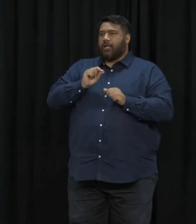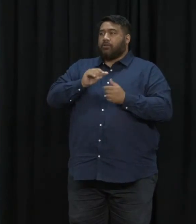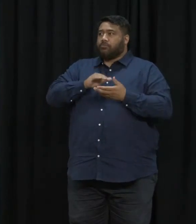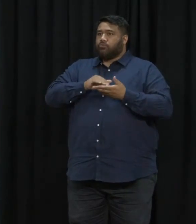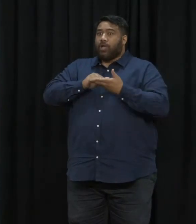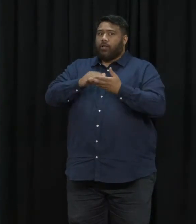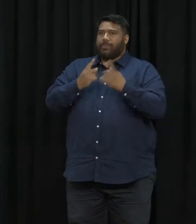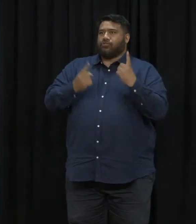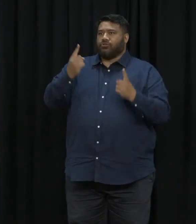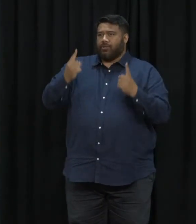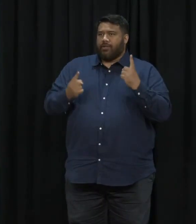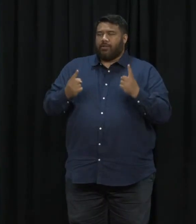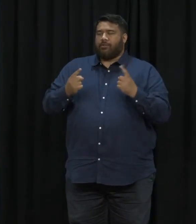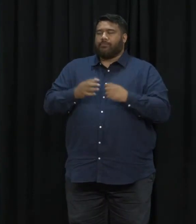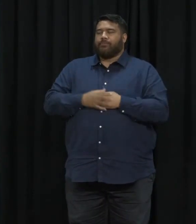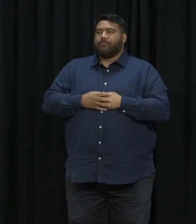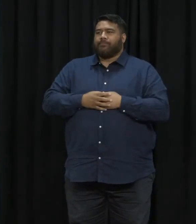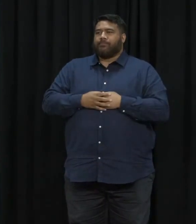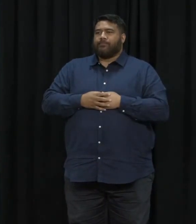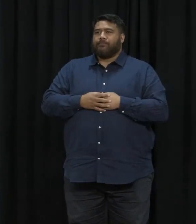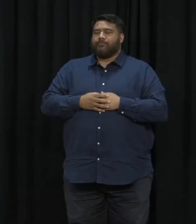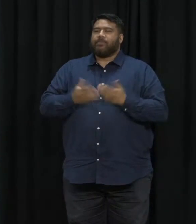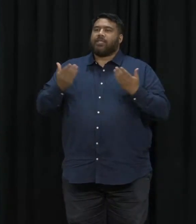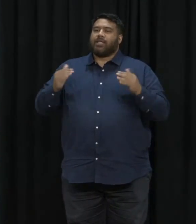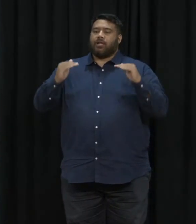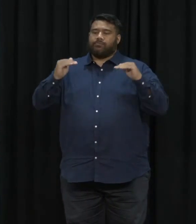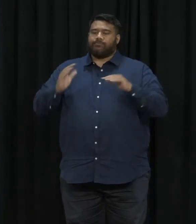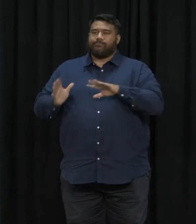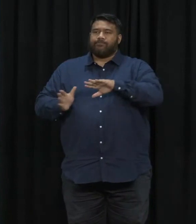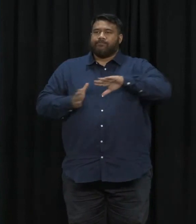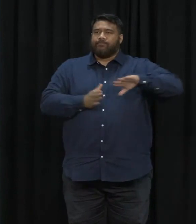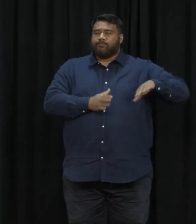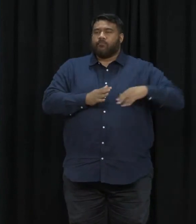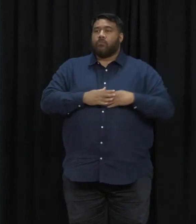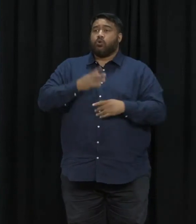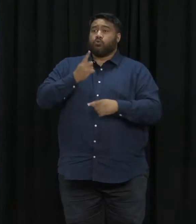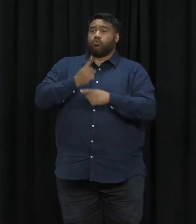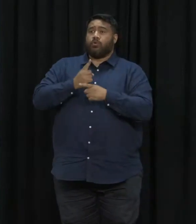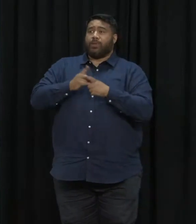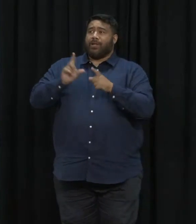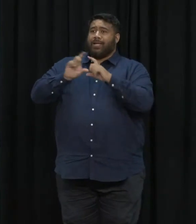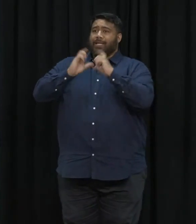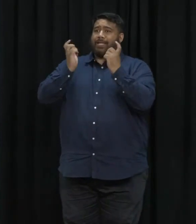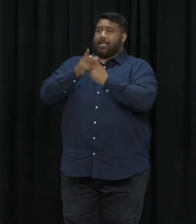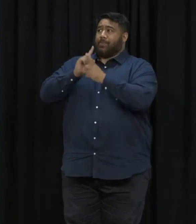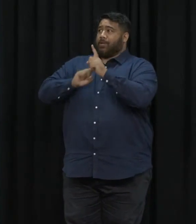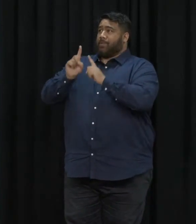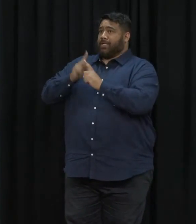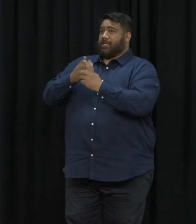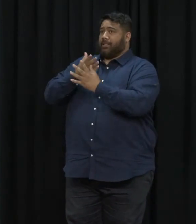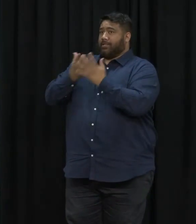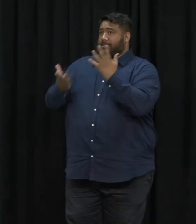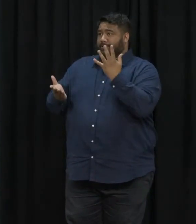does theirs. I'd like to now move on to decisions taken by Cabinet today in regard to the next group of